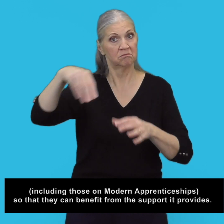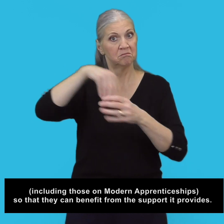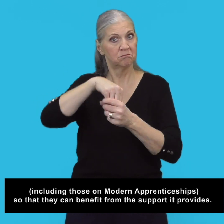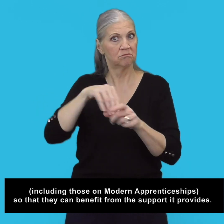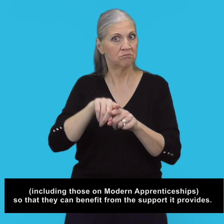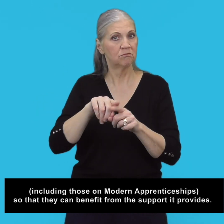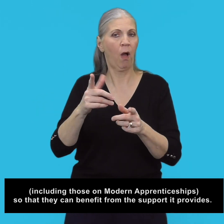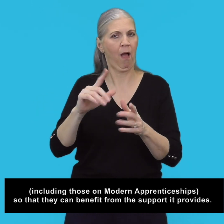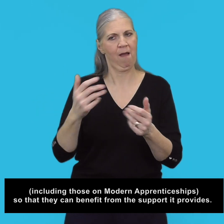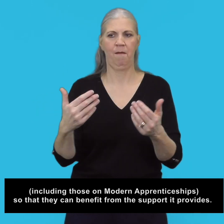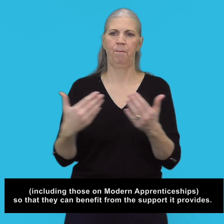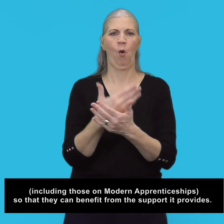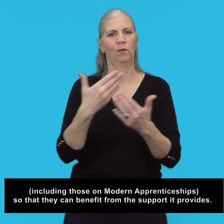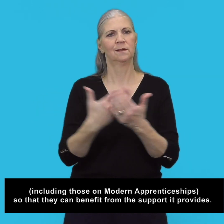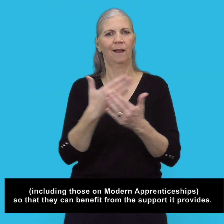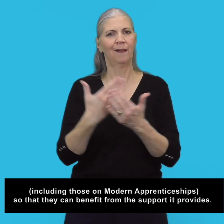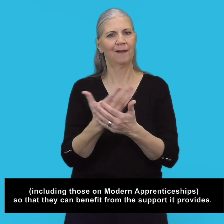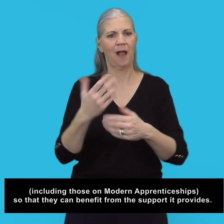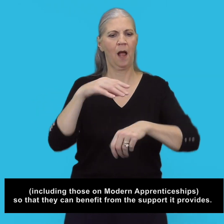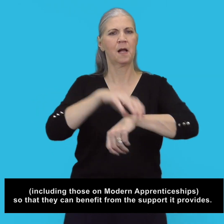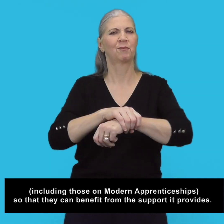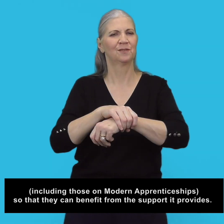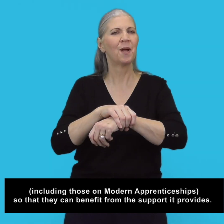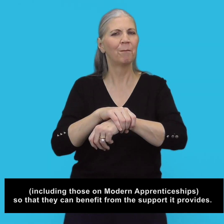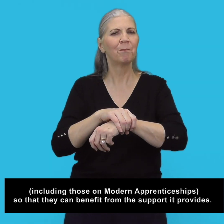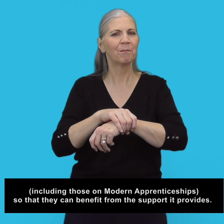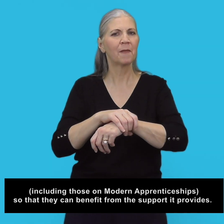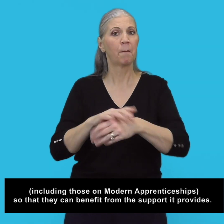so that they can benefit from the support it provides.